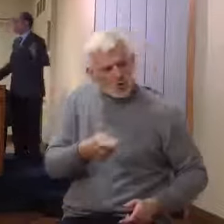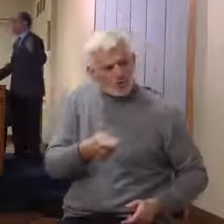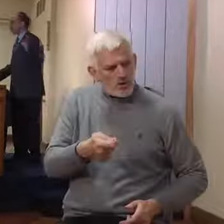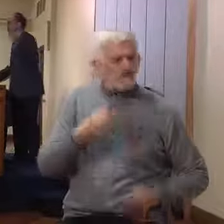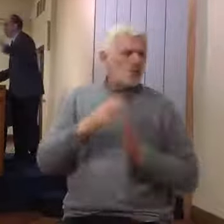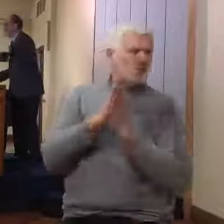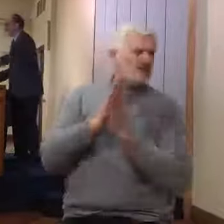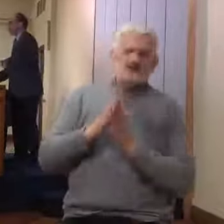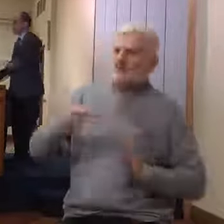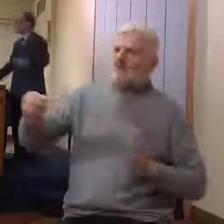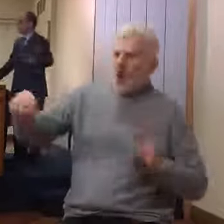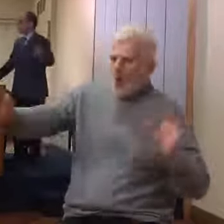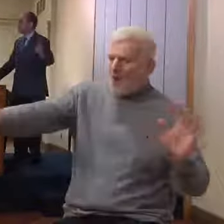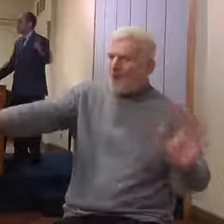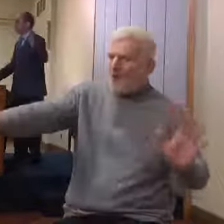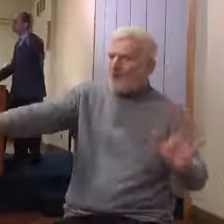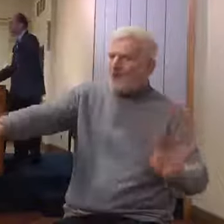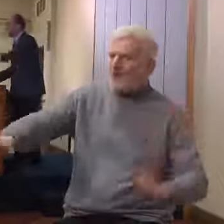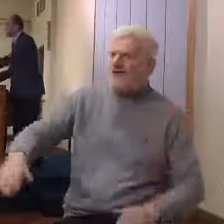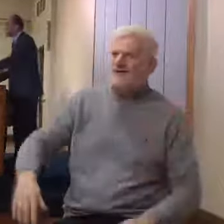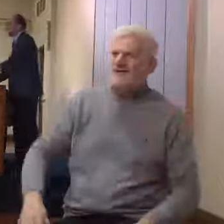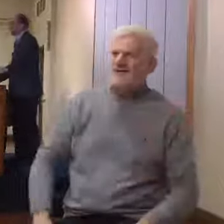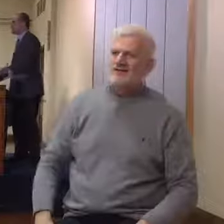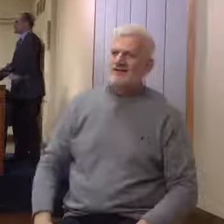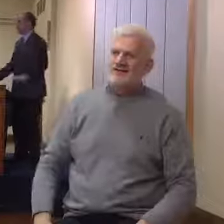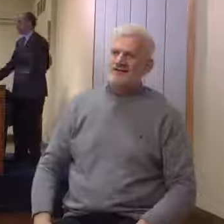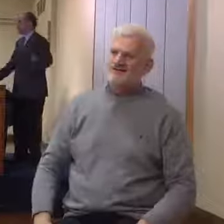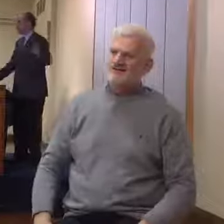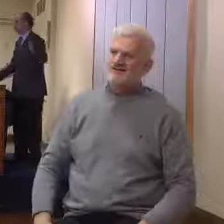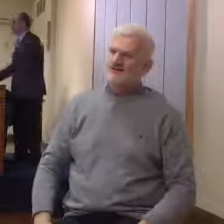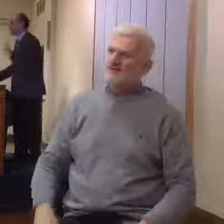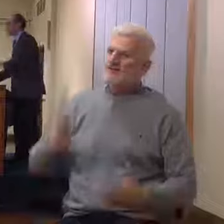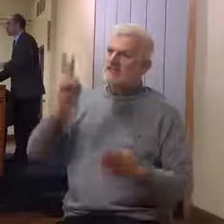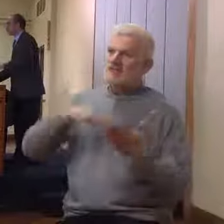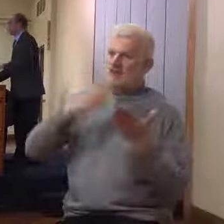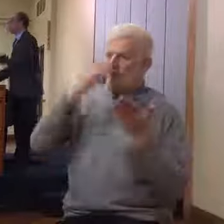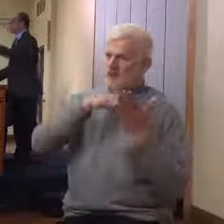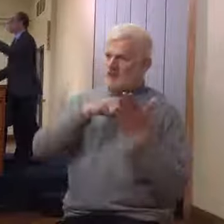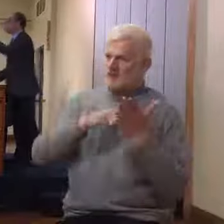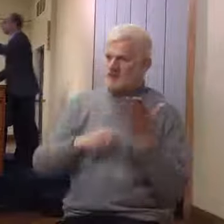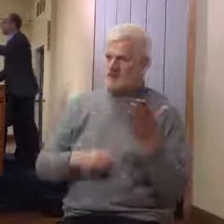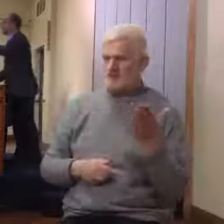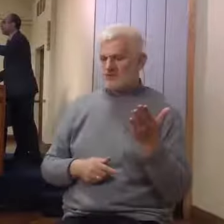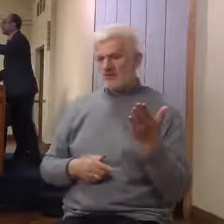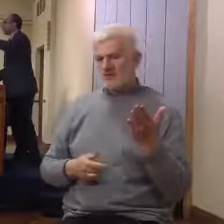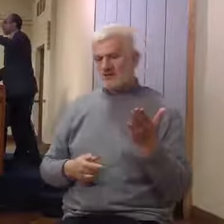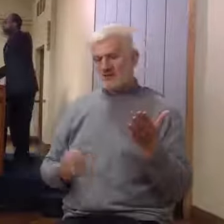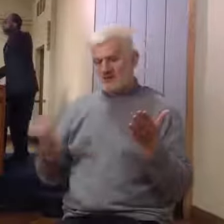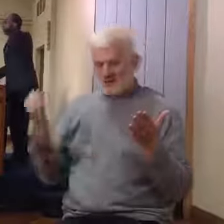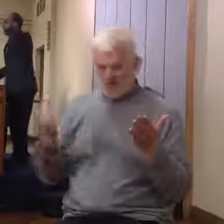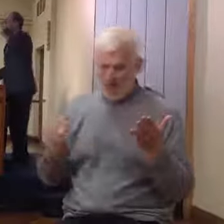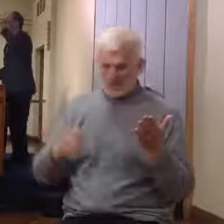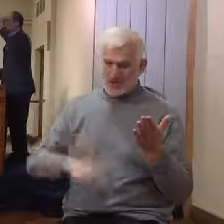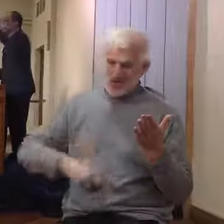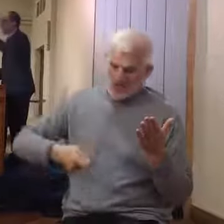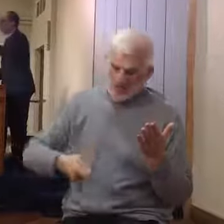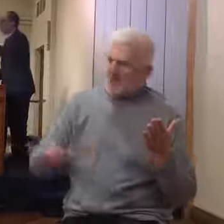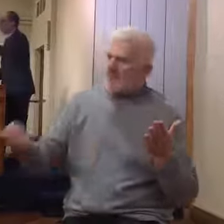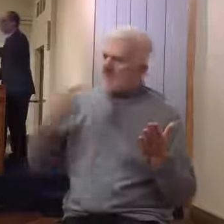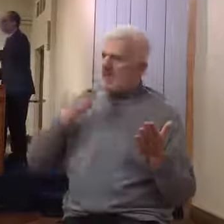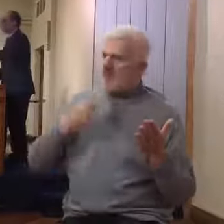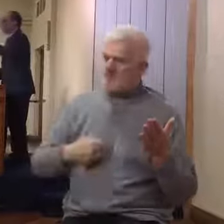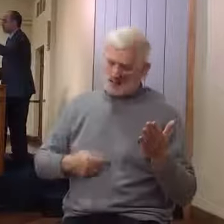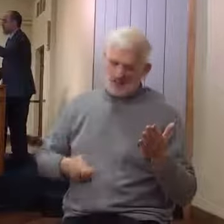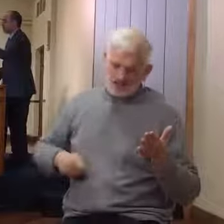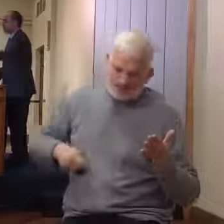is about murdering, it's about assassination, it's about massacre. It is a big lie. All the killing